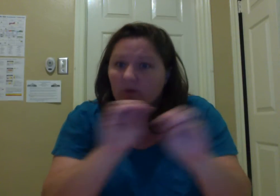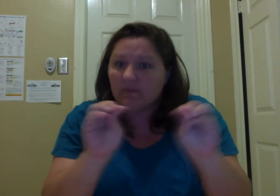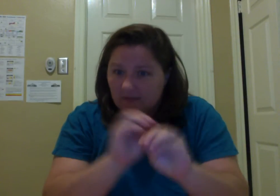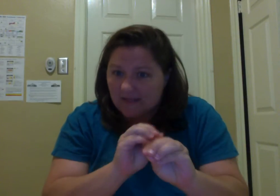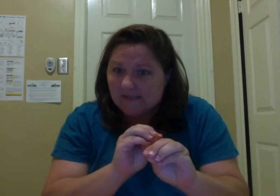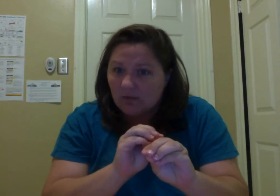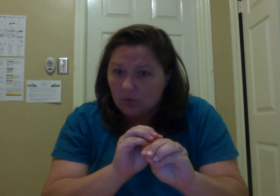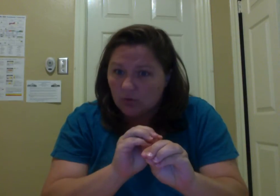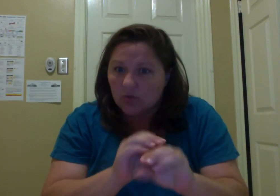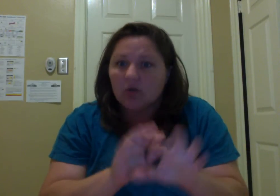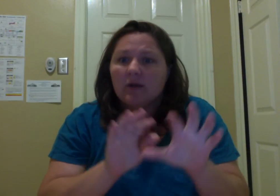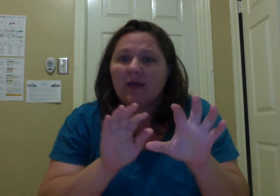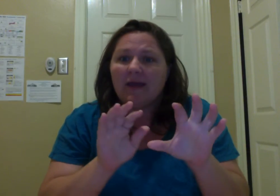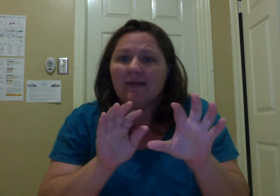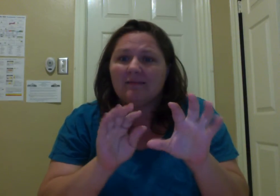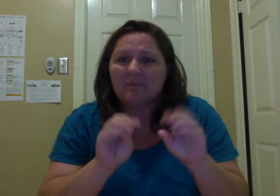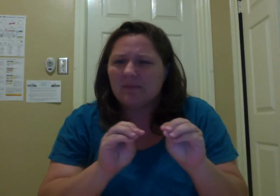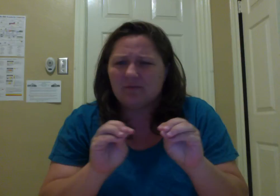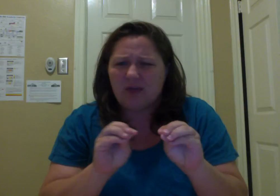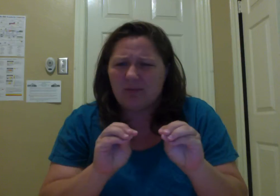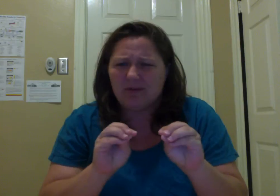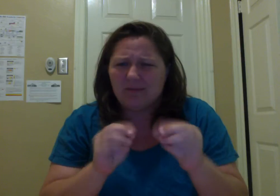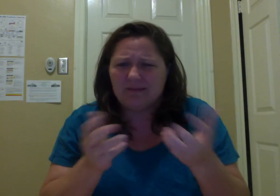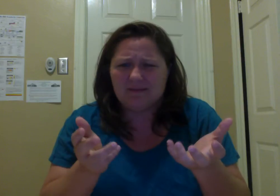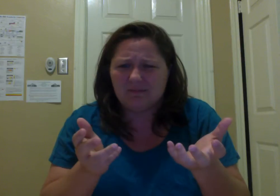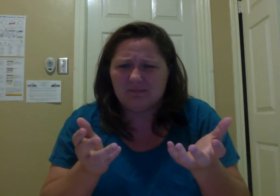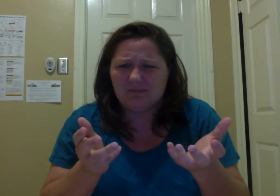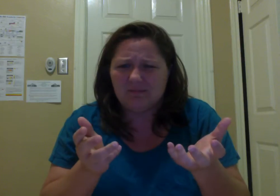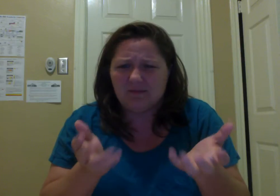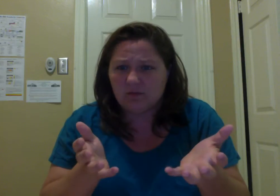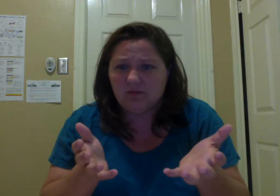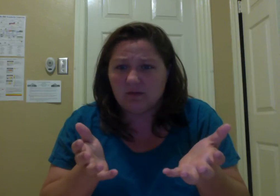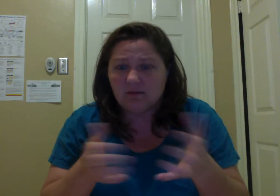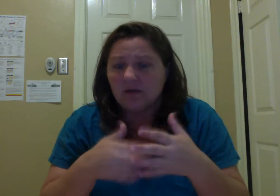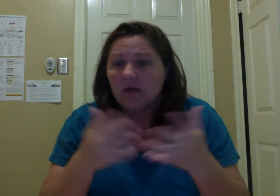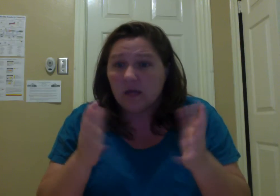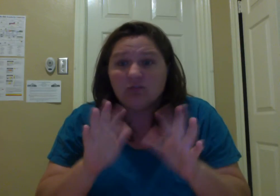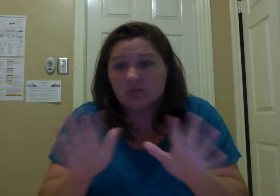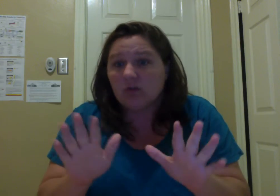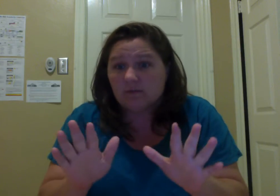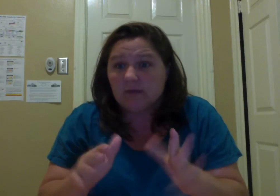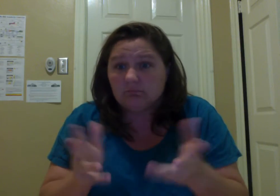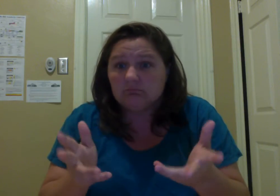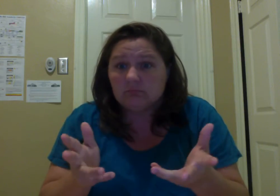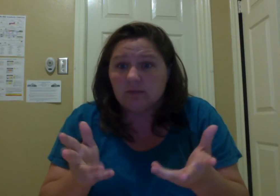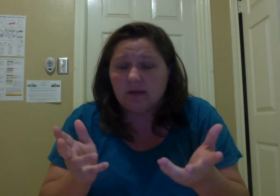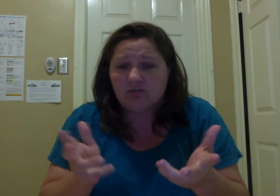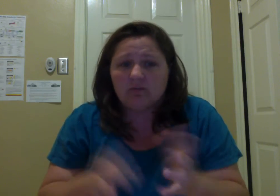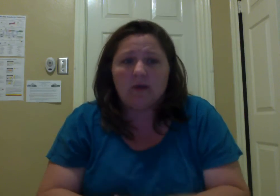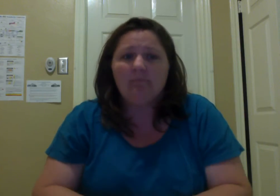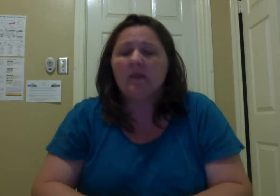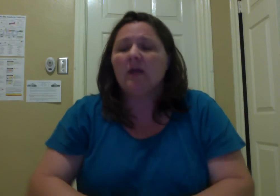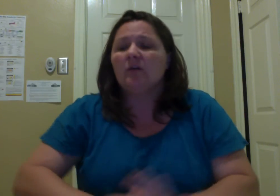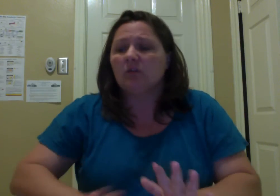in ASL word order, and sometimes the vocabulary is going to be like, this doesn't make very much sense. And just trust me, it matches, okay? So